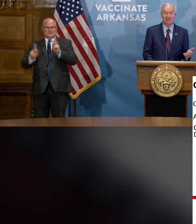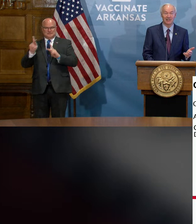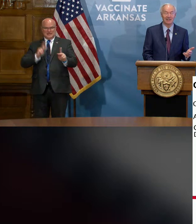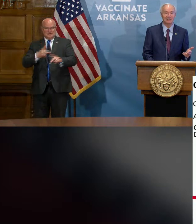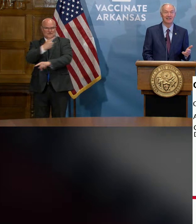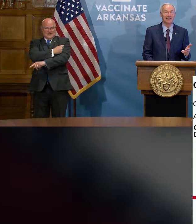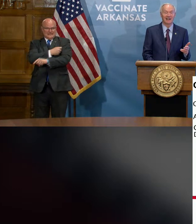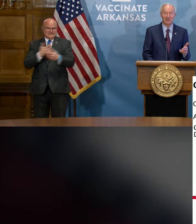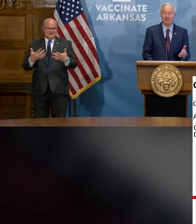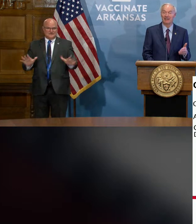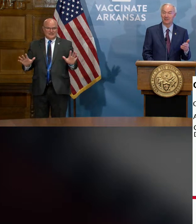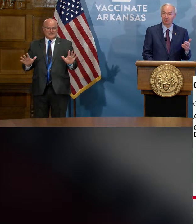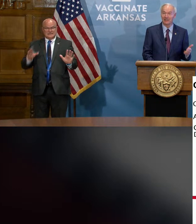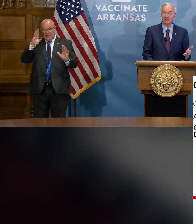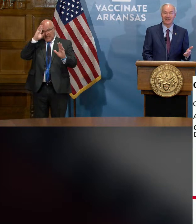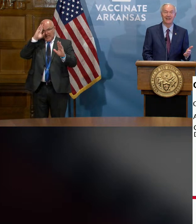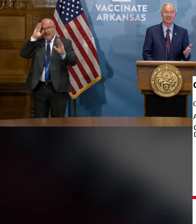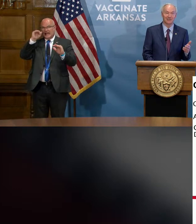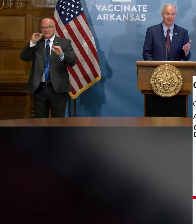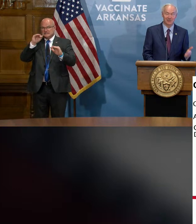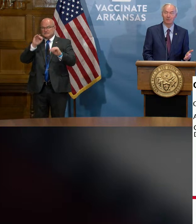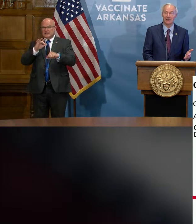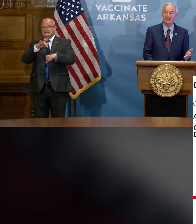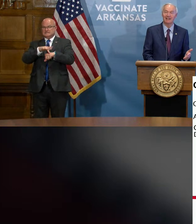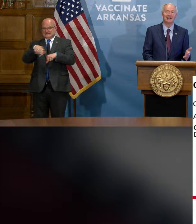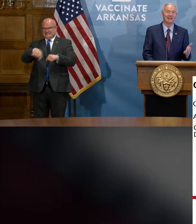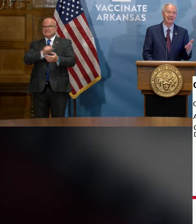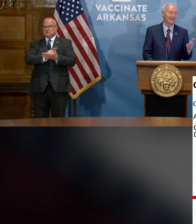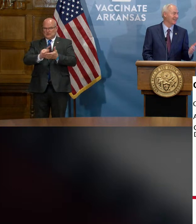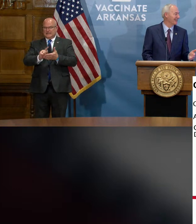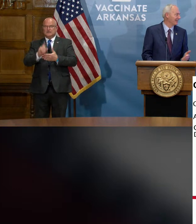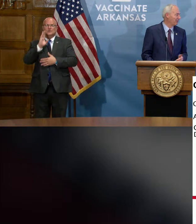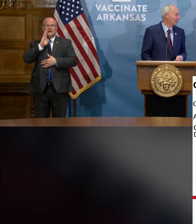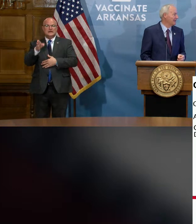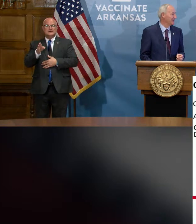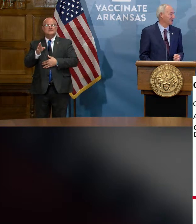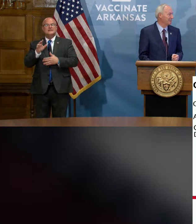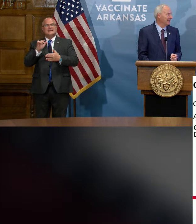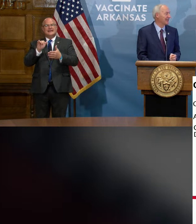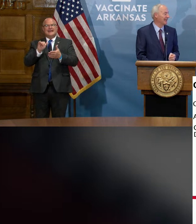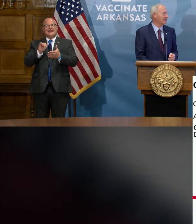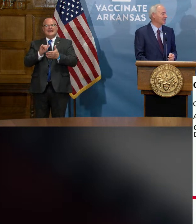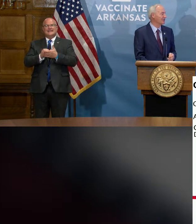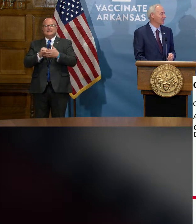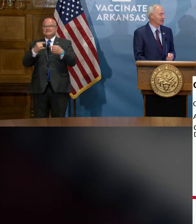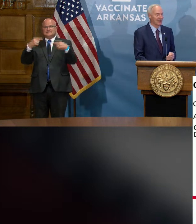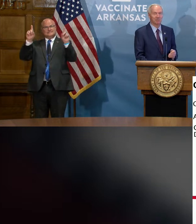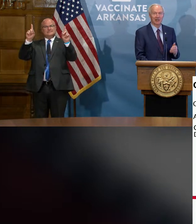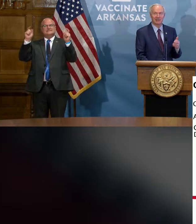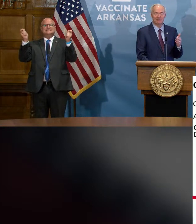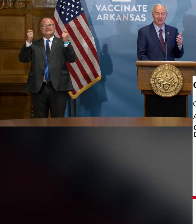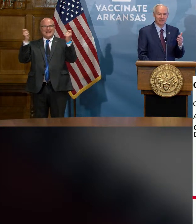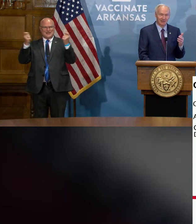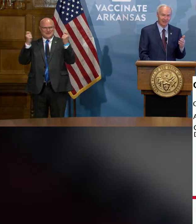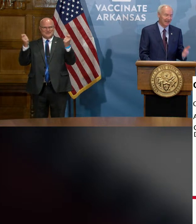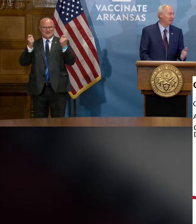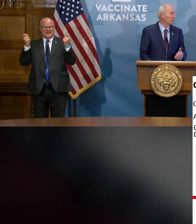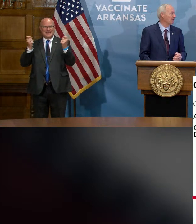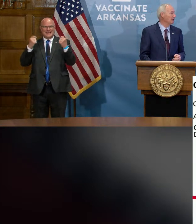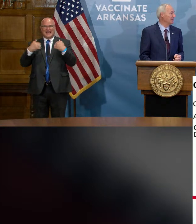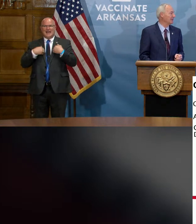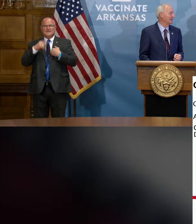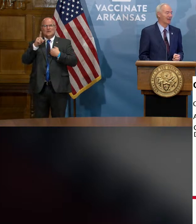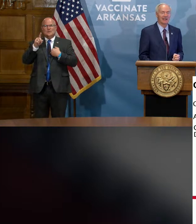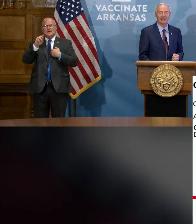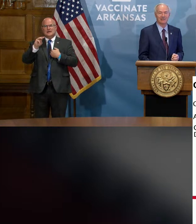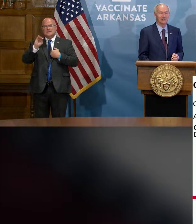Arkansans vaccinated. I expect to reach that this week, and that will be a big occasion to celebrate having